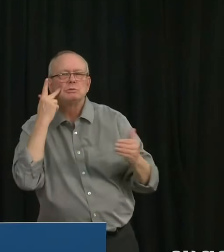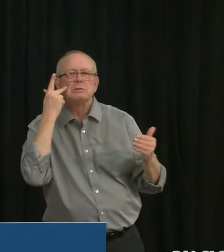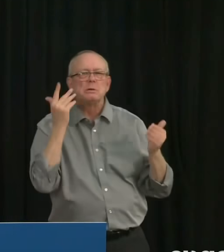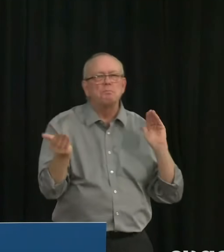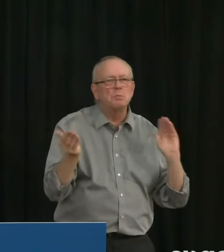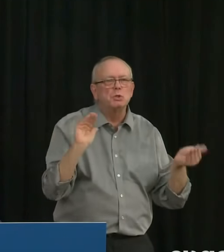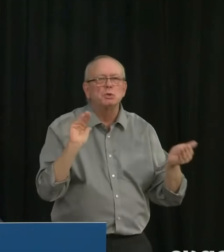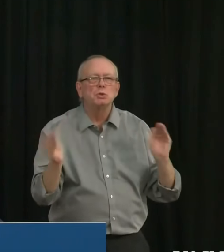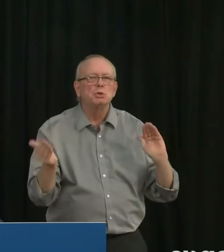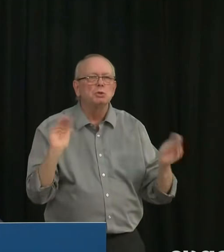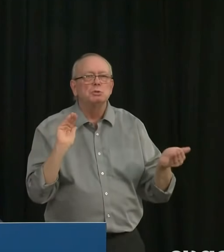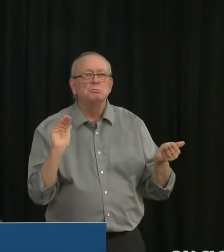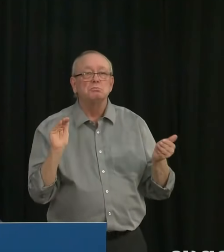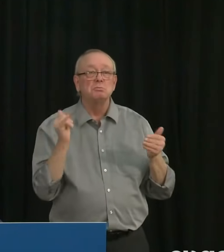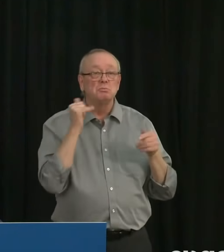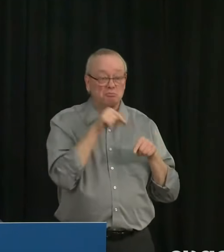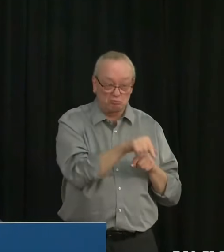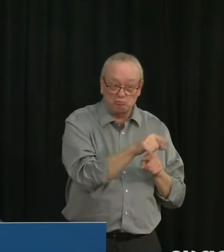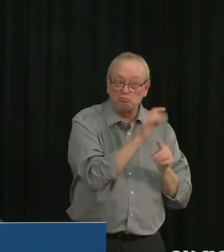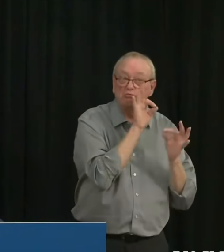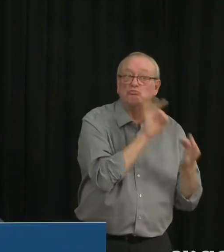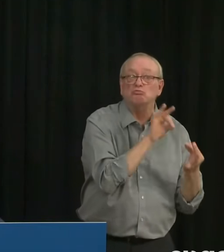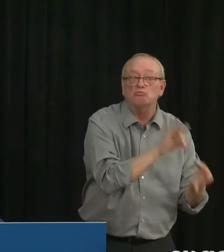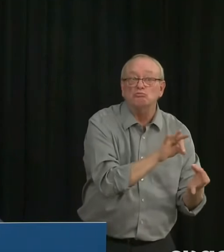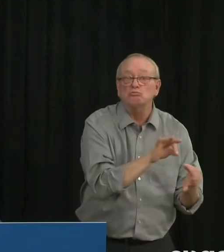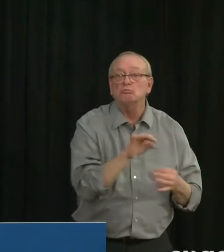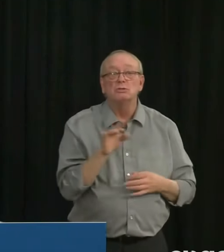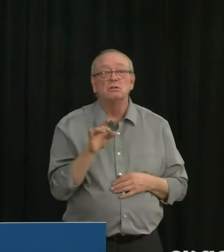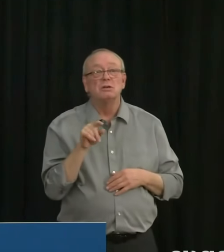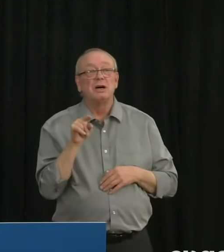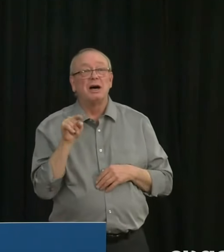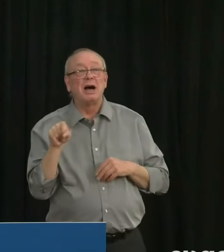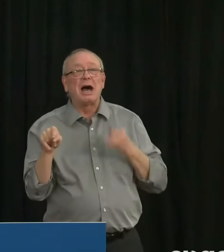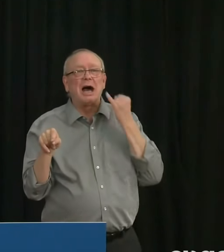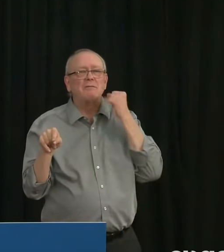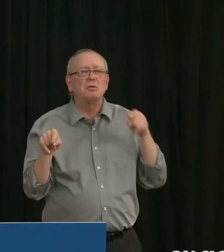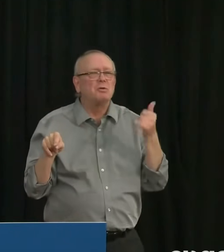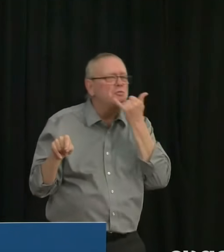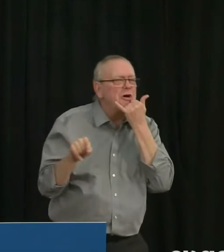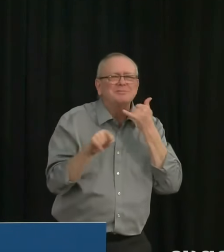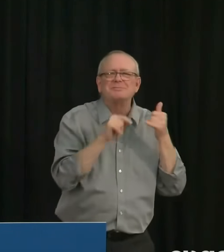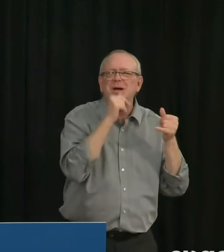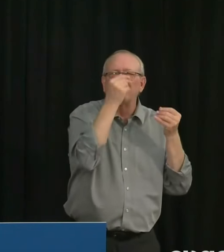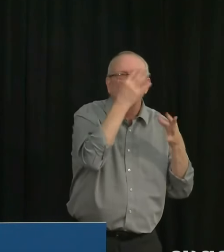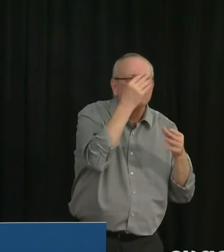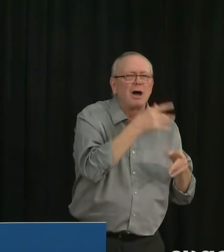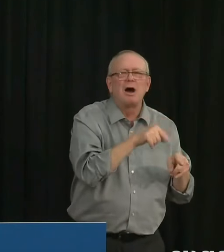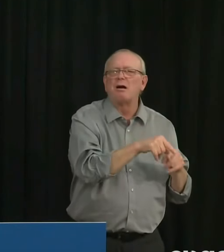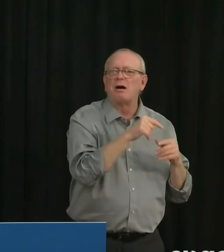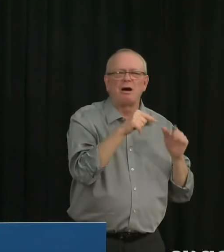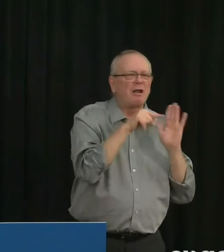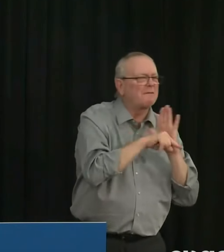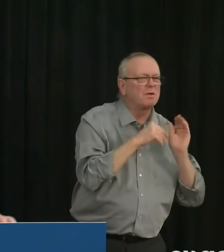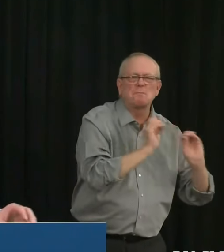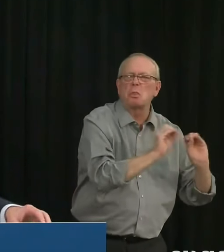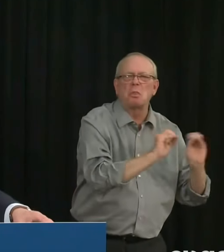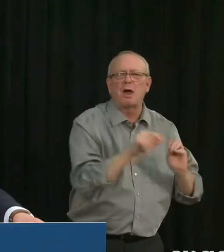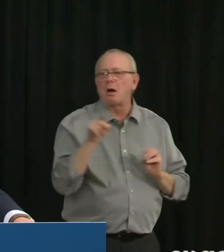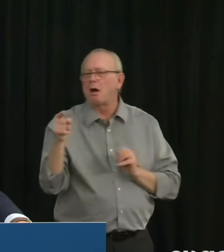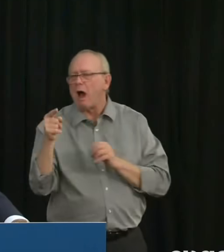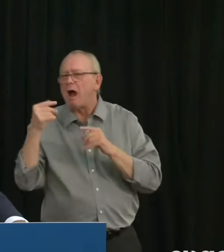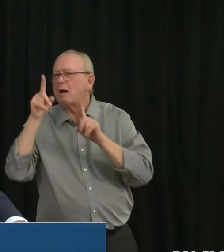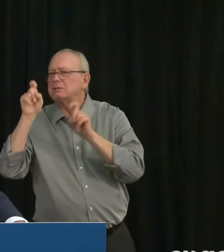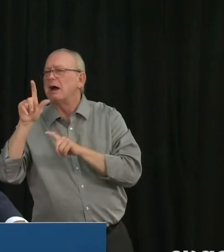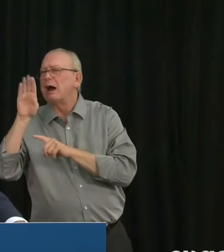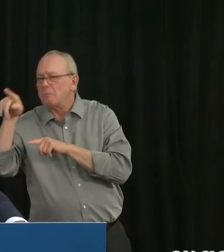evaluate the accuracy of both systems, and we don't want to miss any COVID positive samples. These pilots will